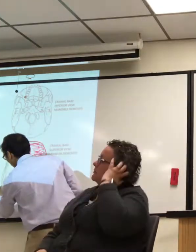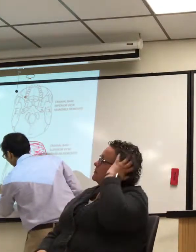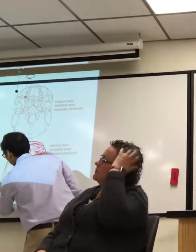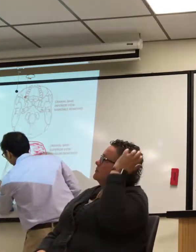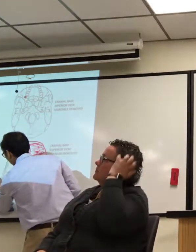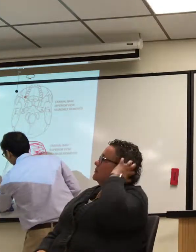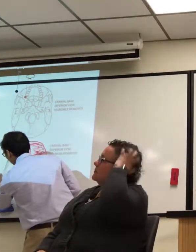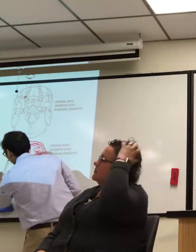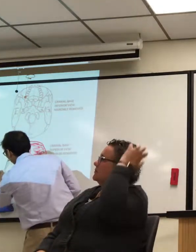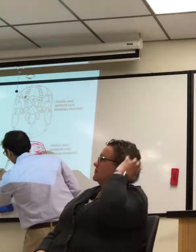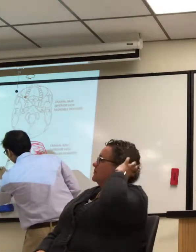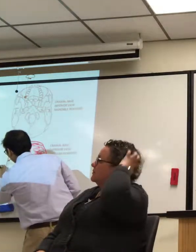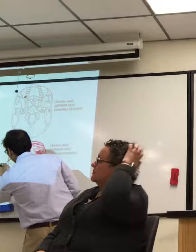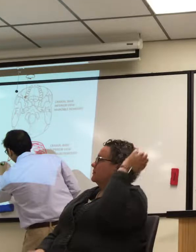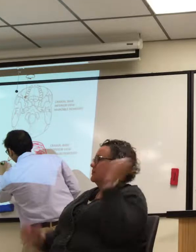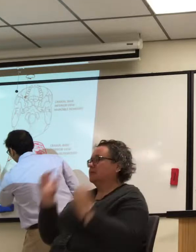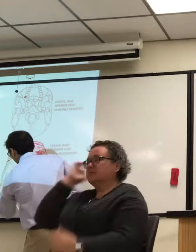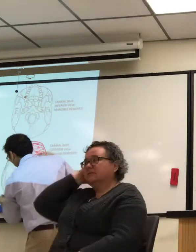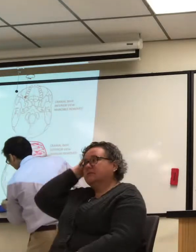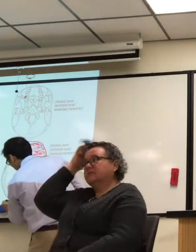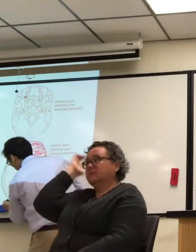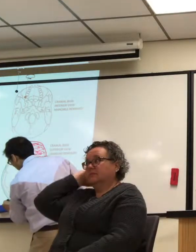all the way back to there.